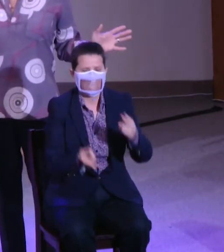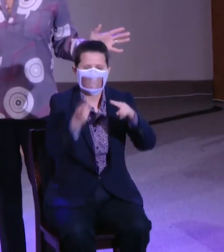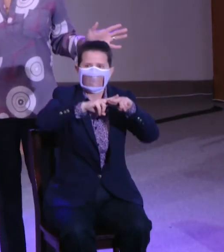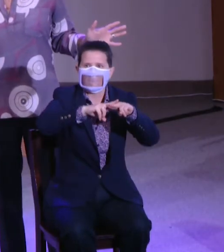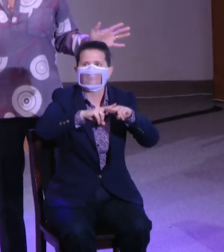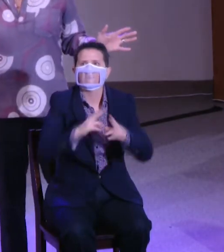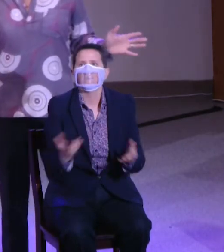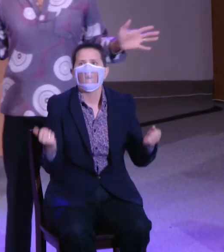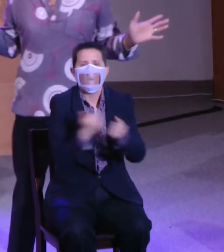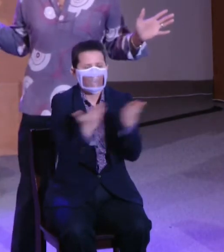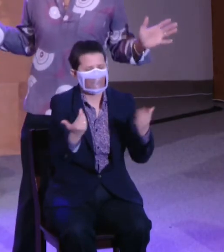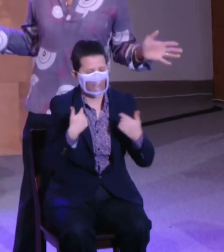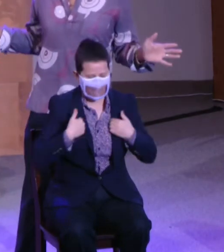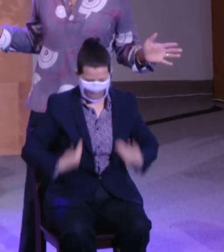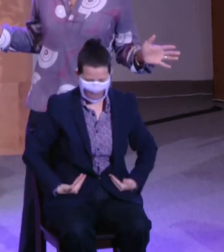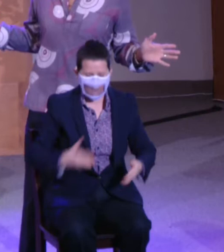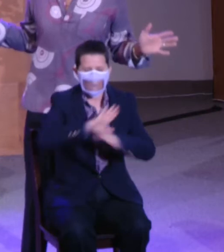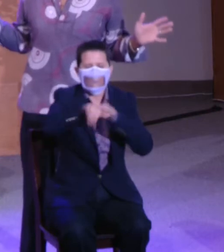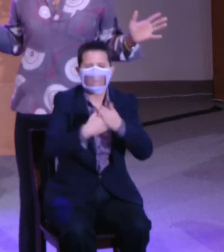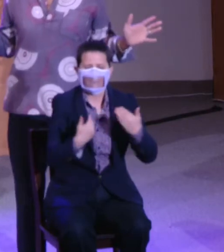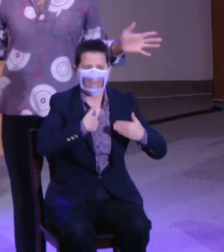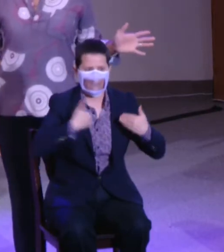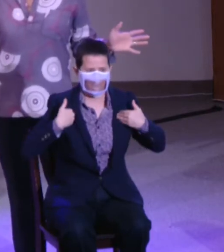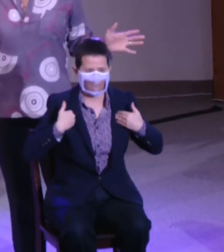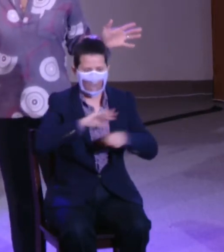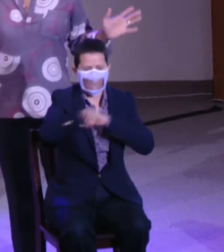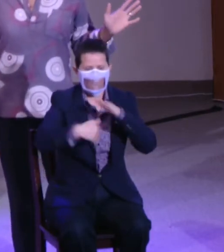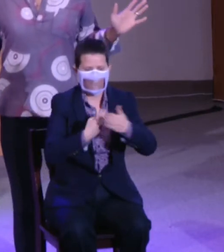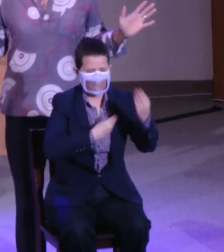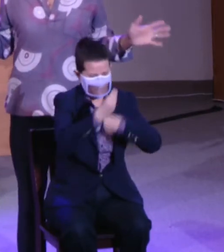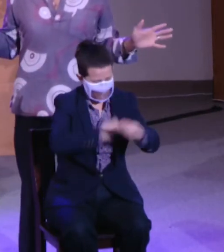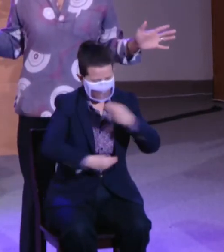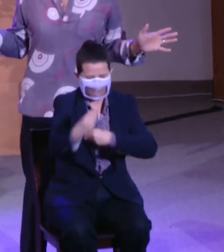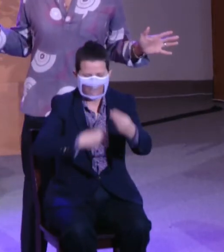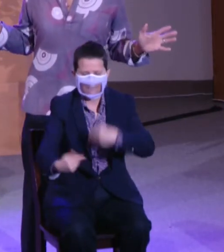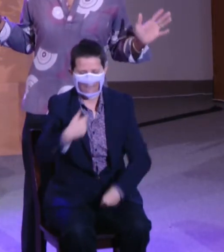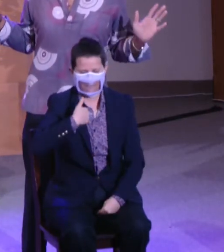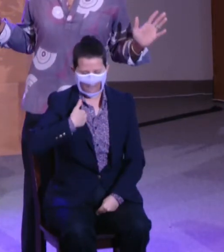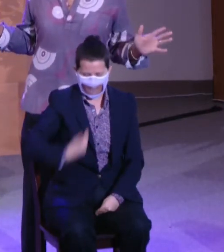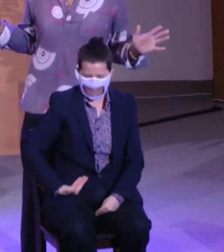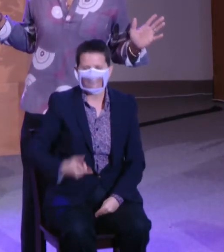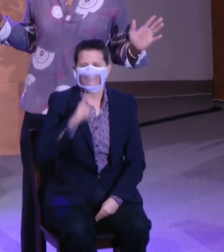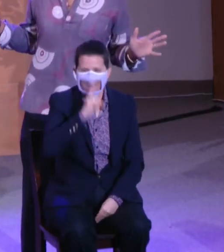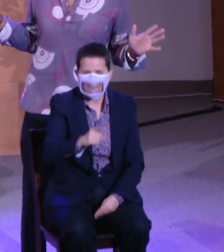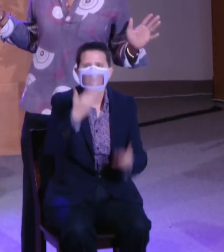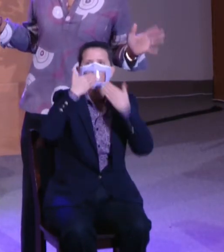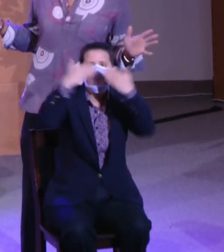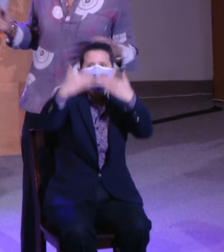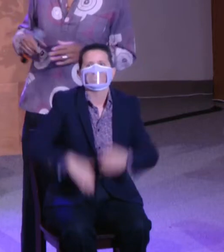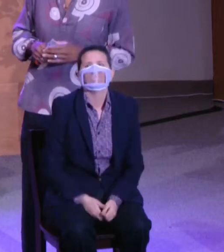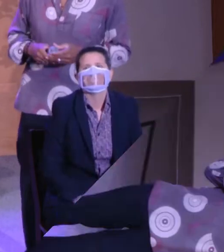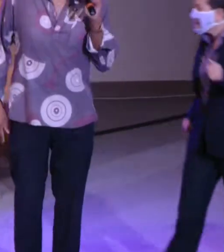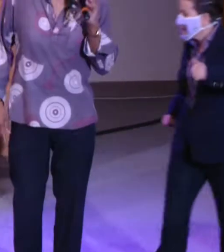and multiplies all that I am, all that I have, all that I circulate, and I am